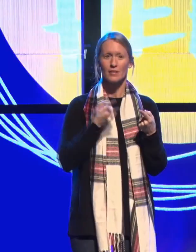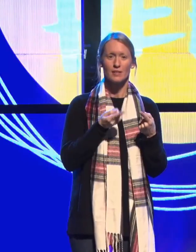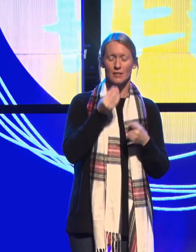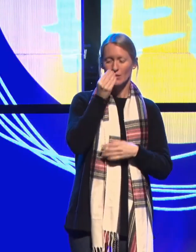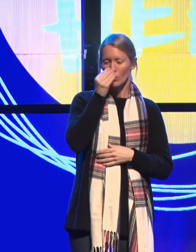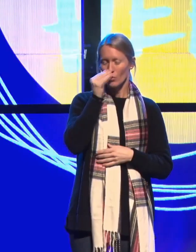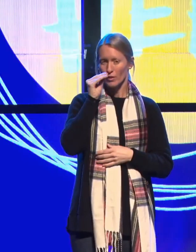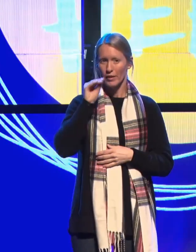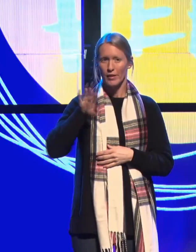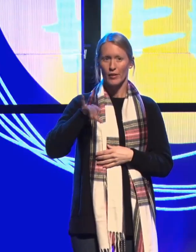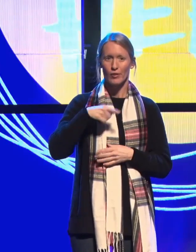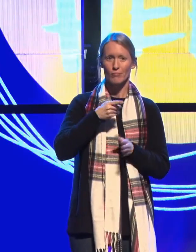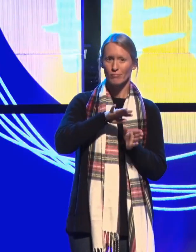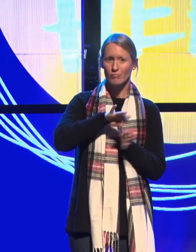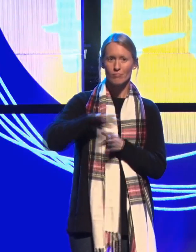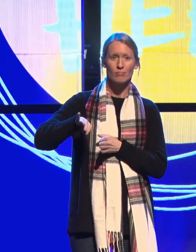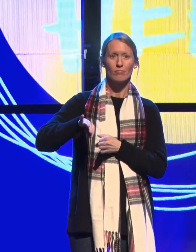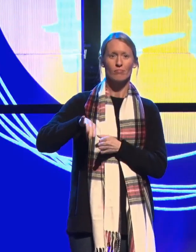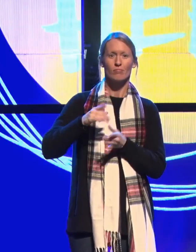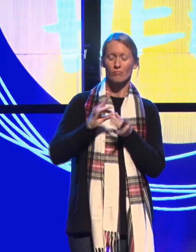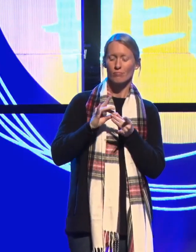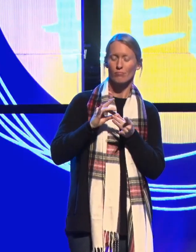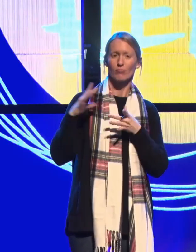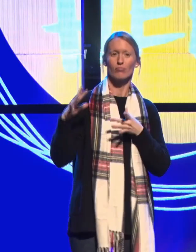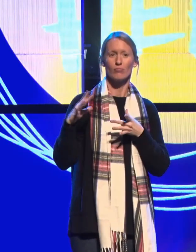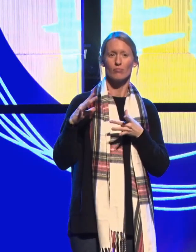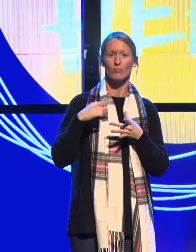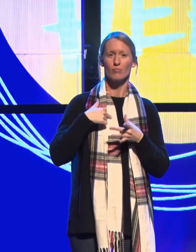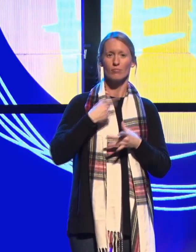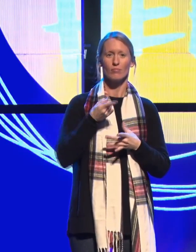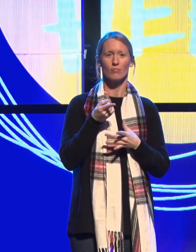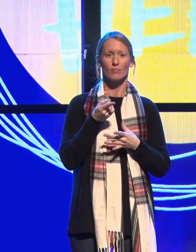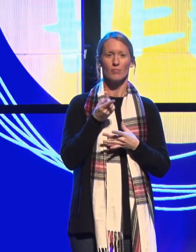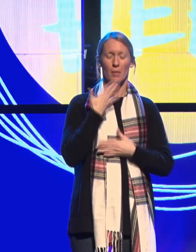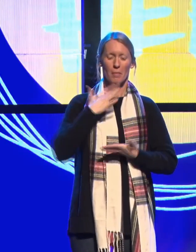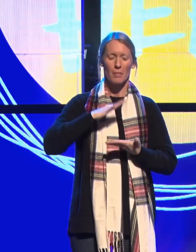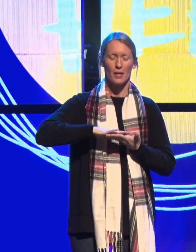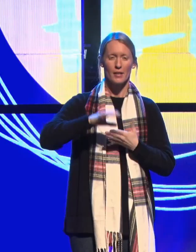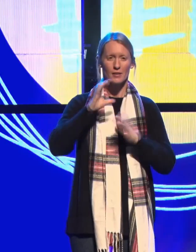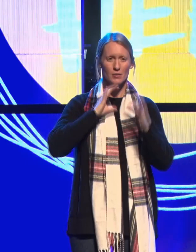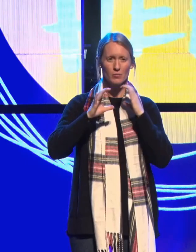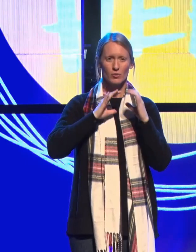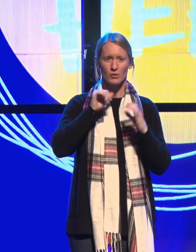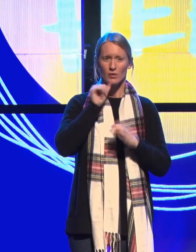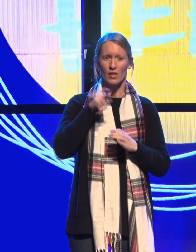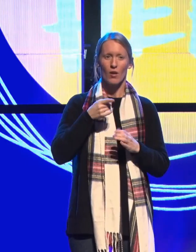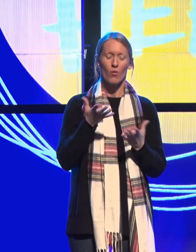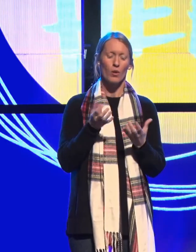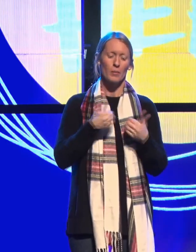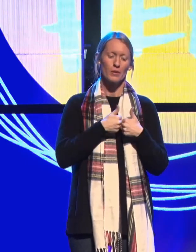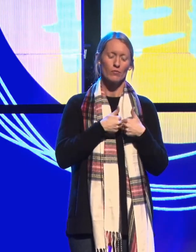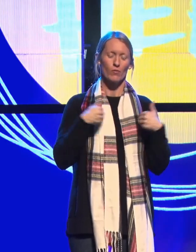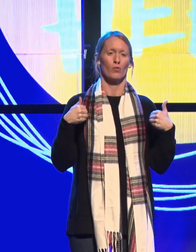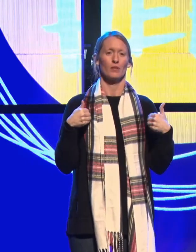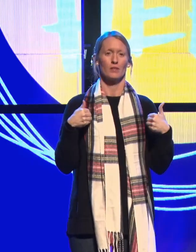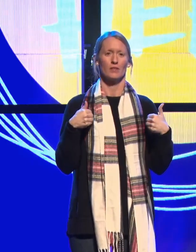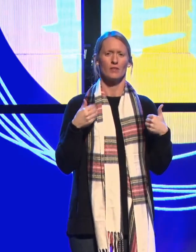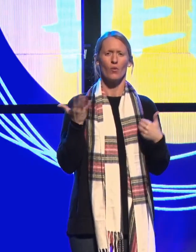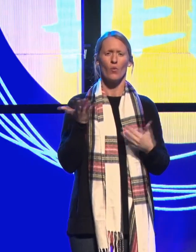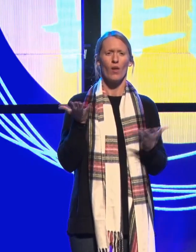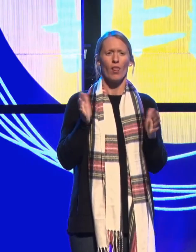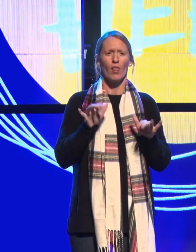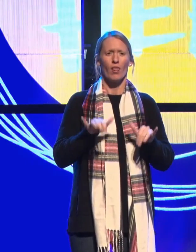those relationships. We don't communicate well. We don't want to be vulnerable. Like, what is that? Like, that's Satan.